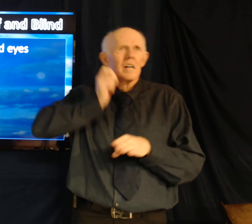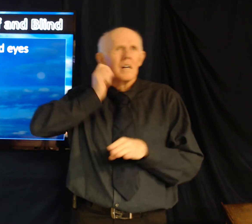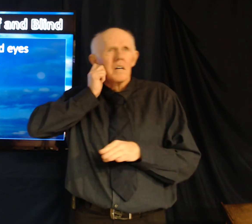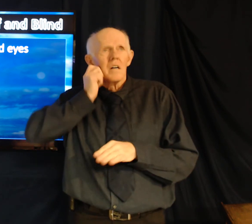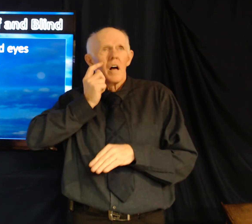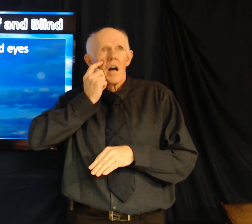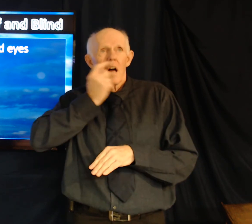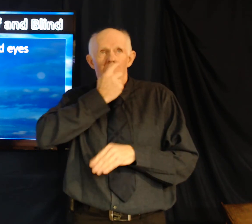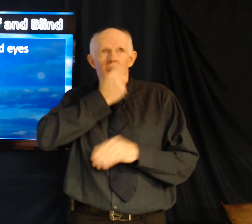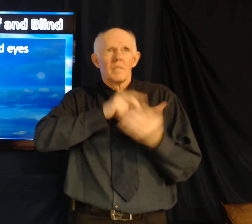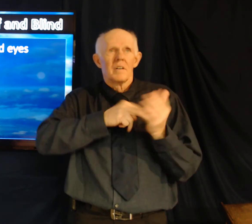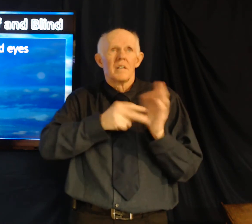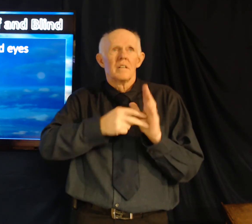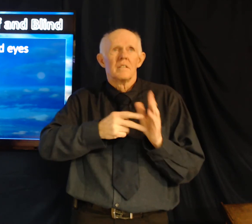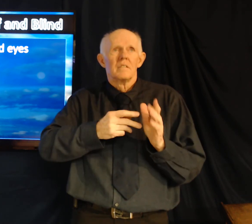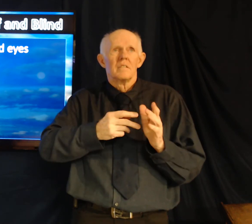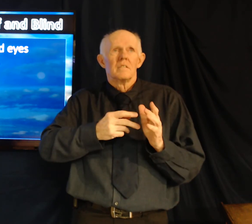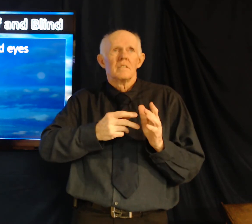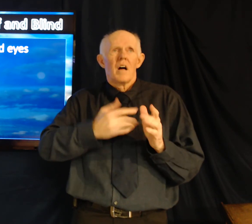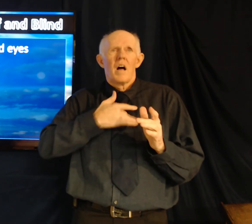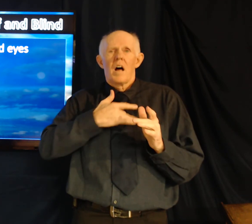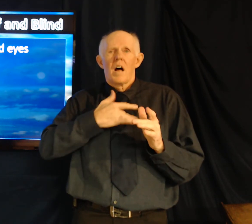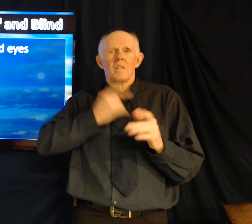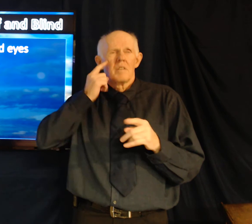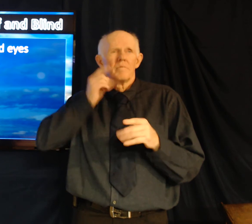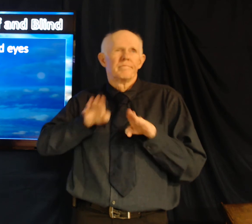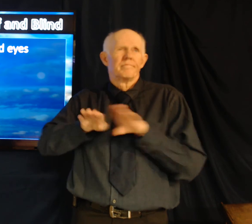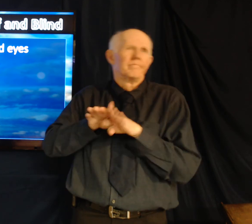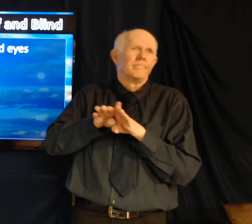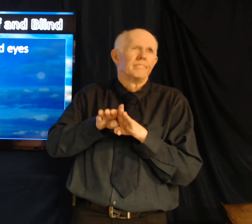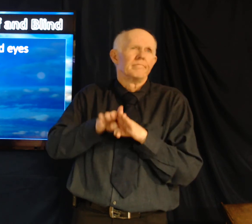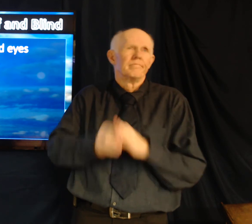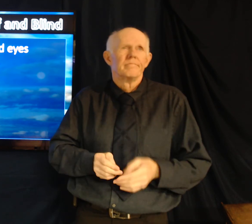don't let's not close our ears and eyes meeting our heart